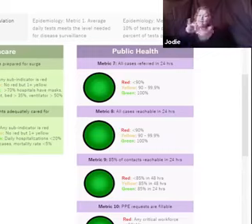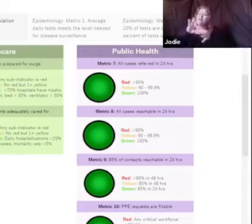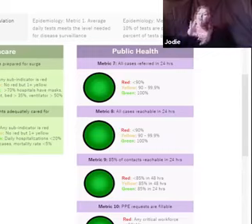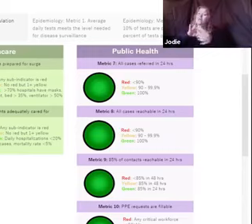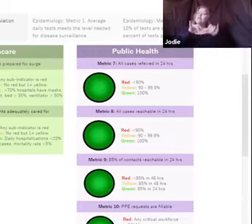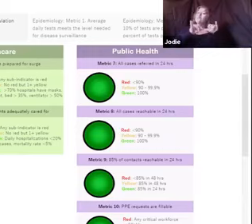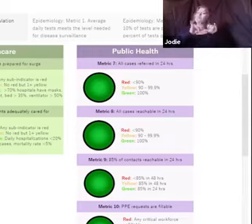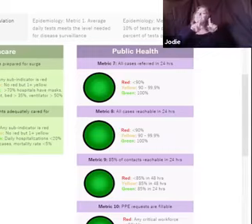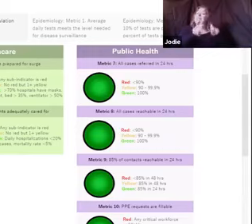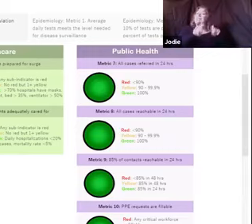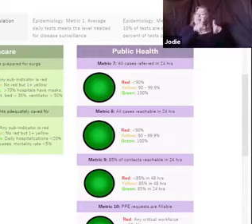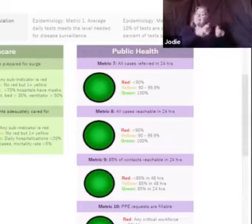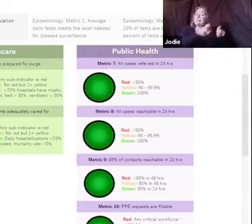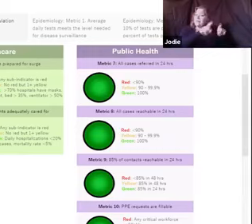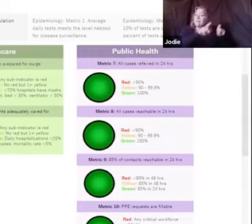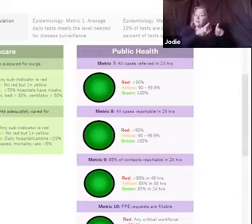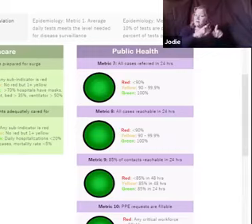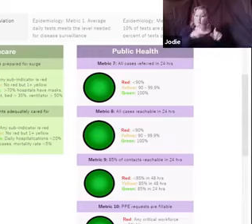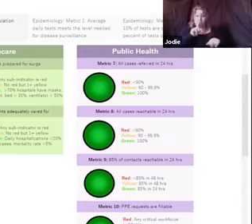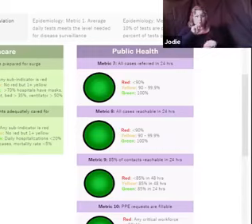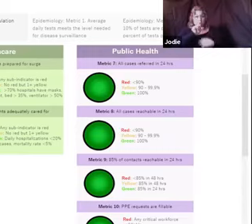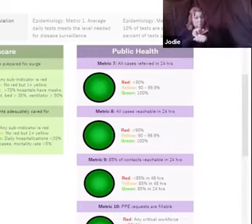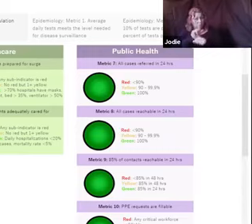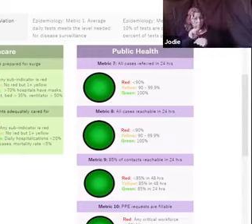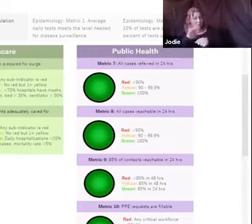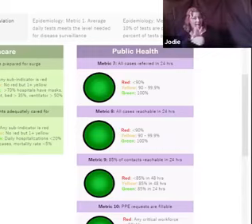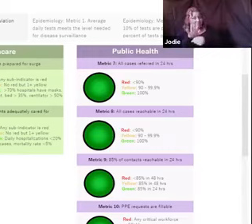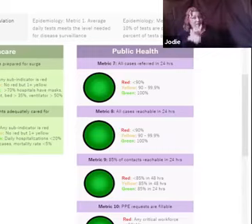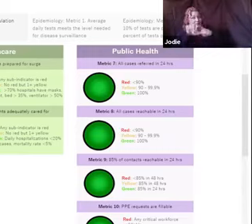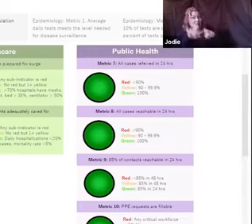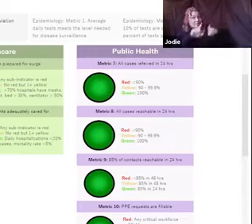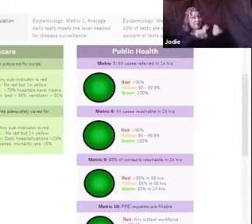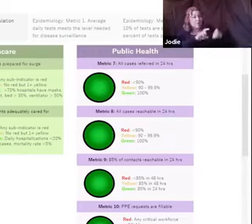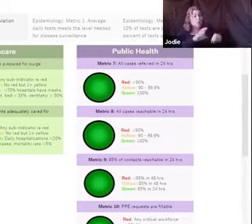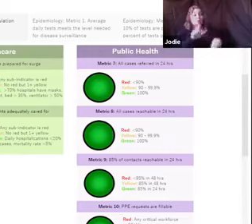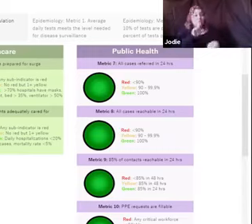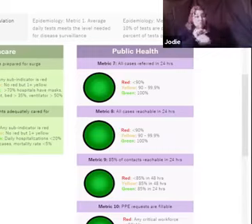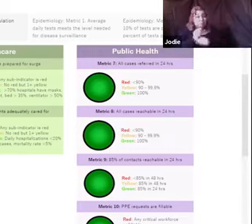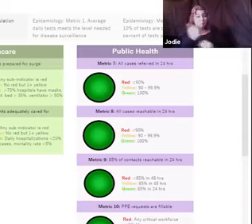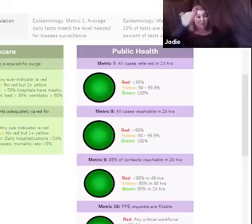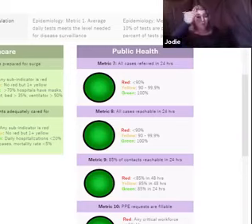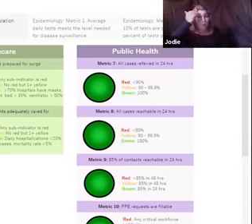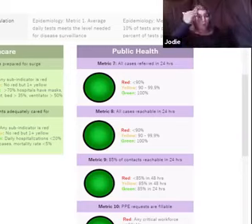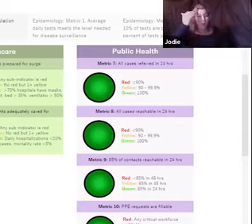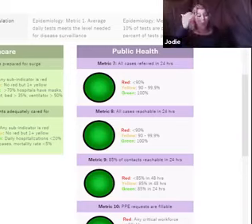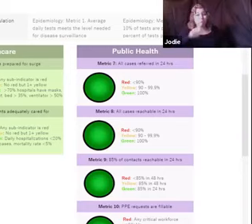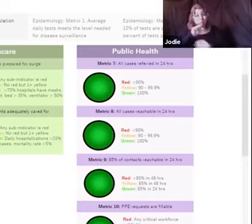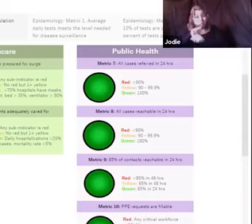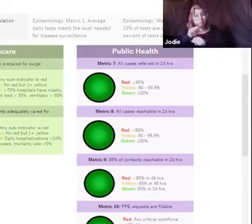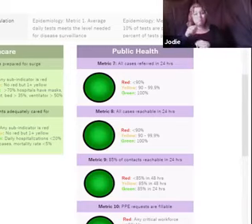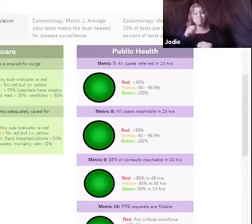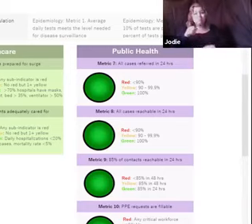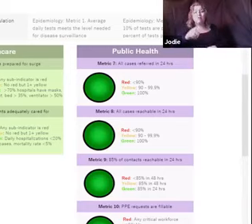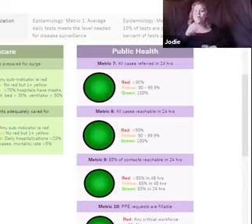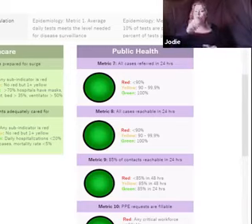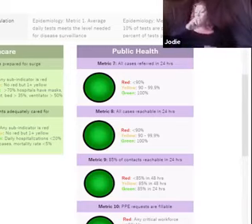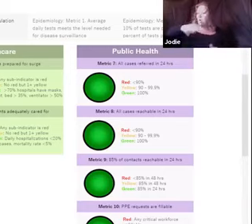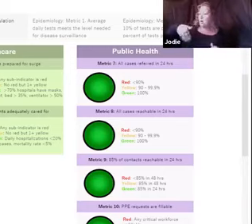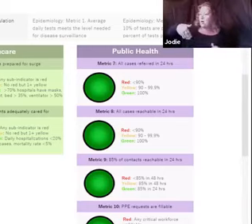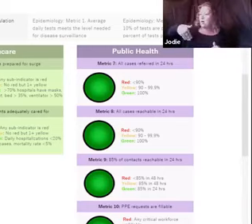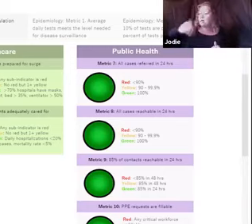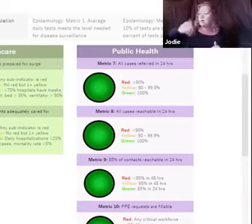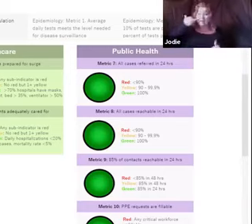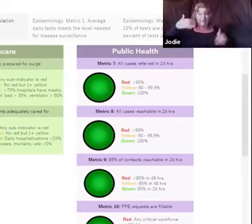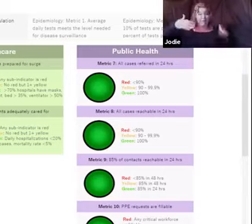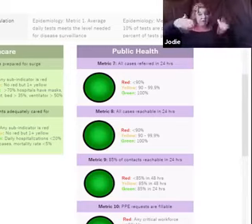daily basis on average to know the true level of disease? Because if we aren't testing enough people, we can't really talk yet